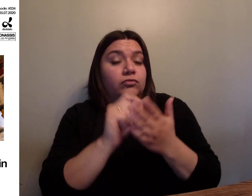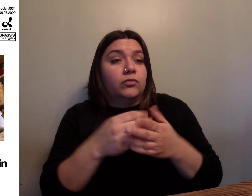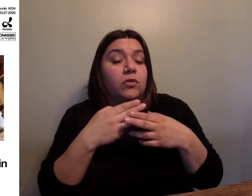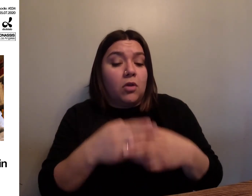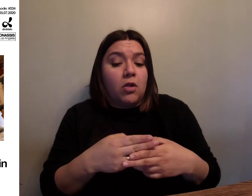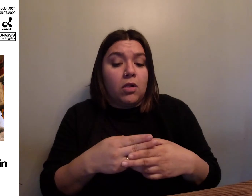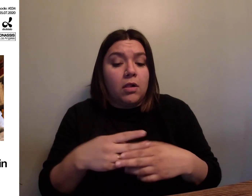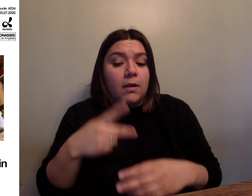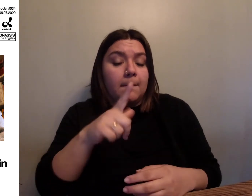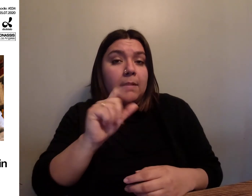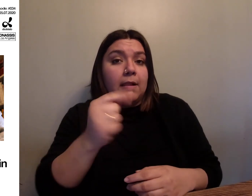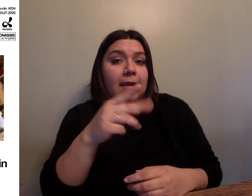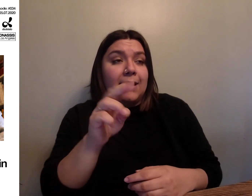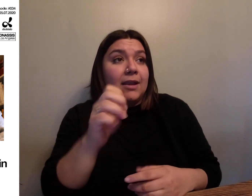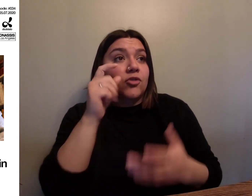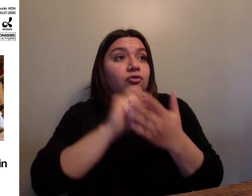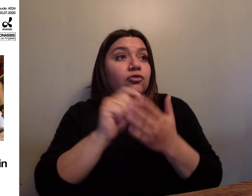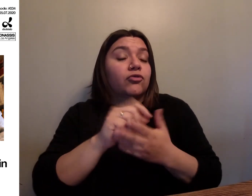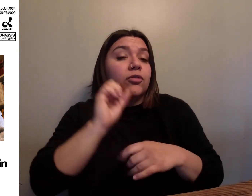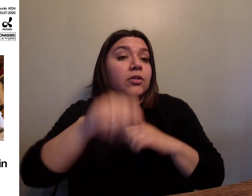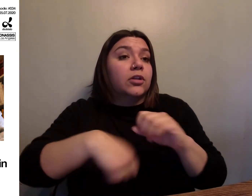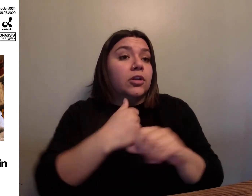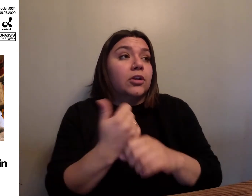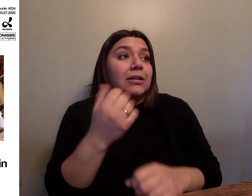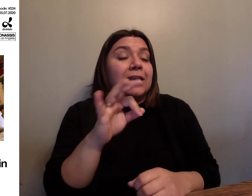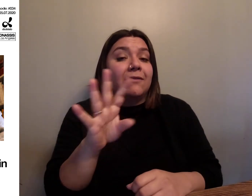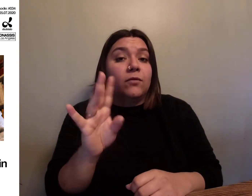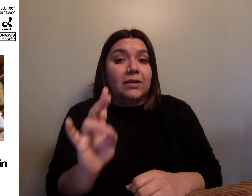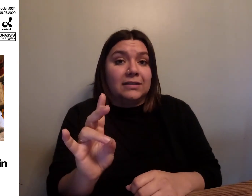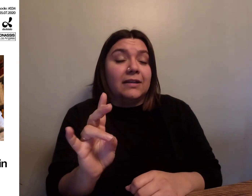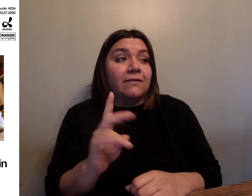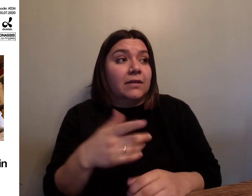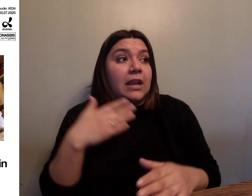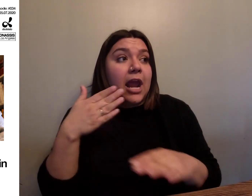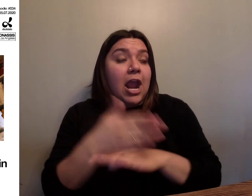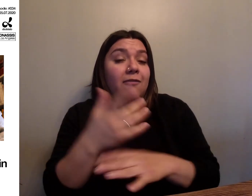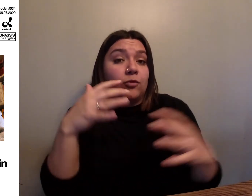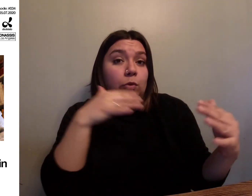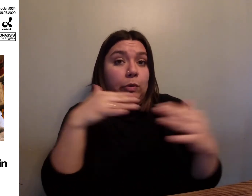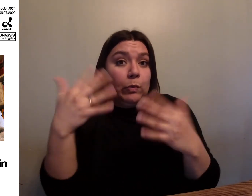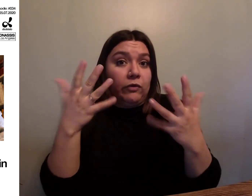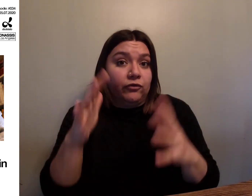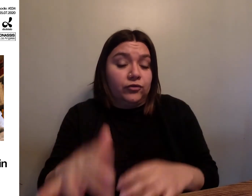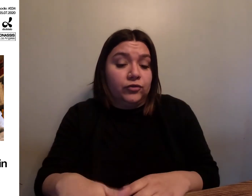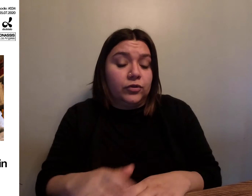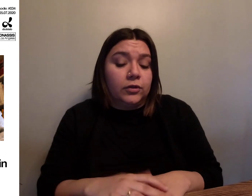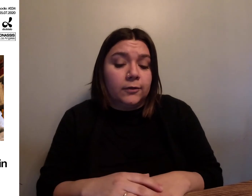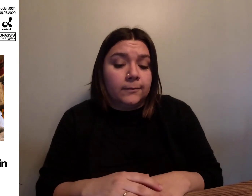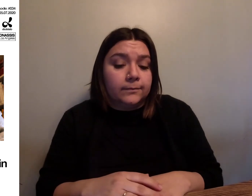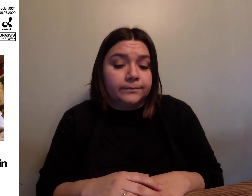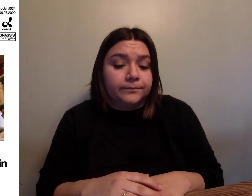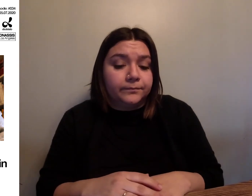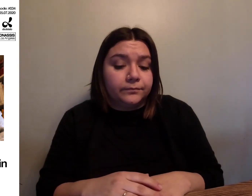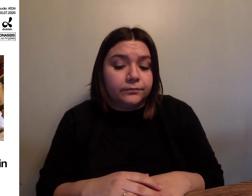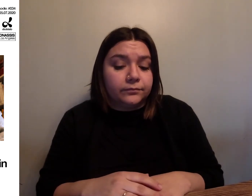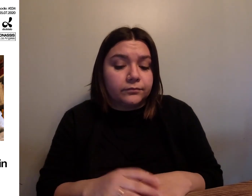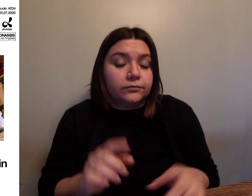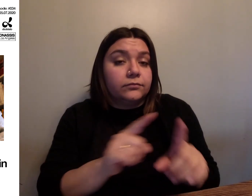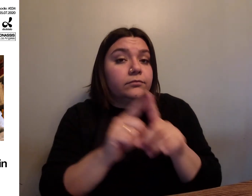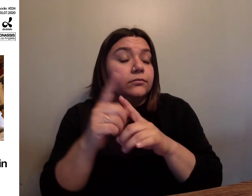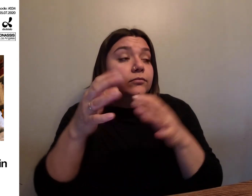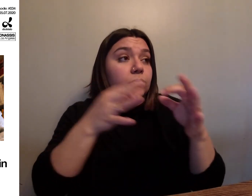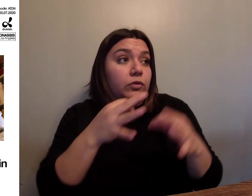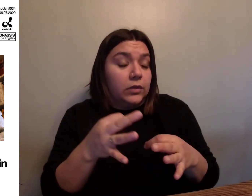Peste, which was written in 1947, shortly after the war, and which